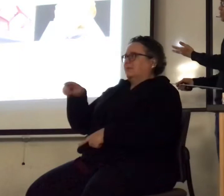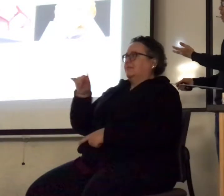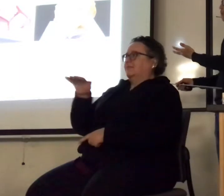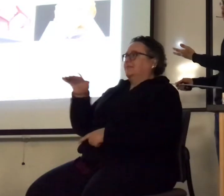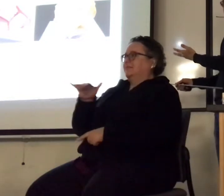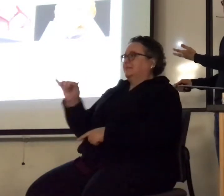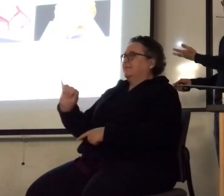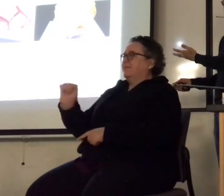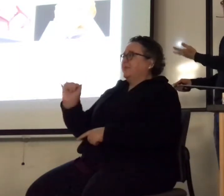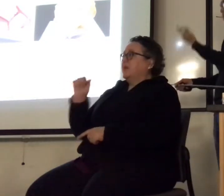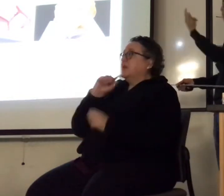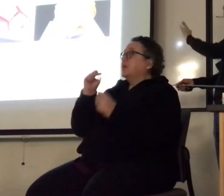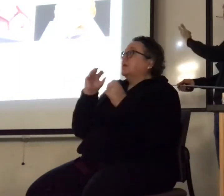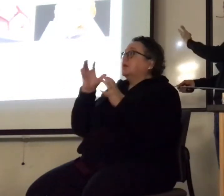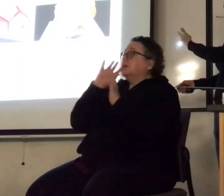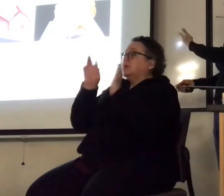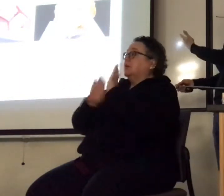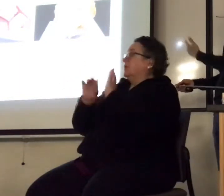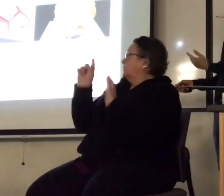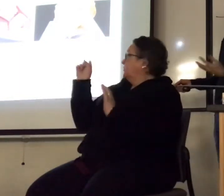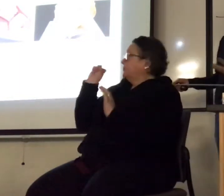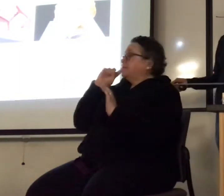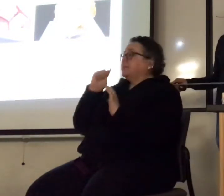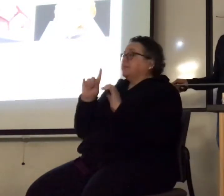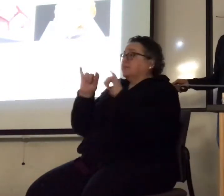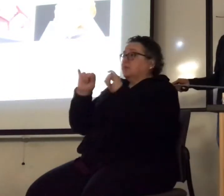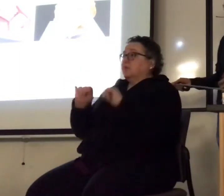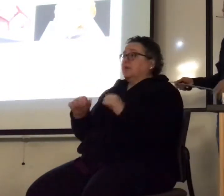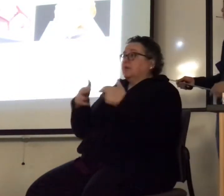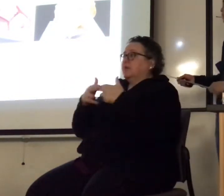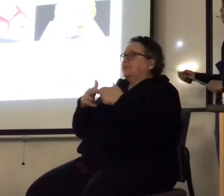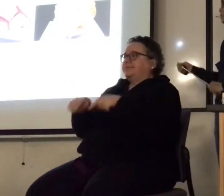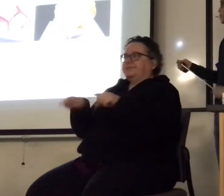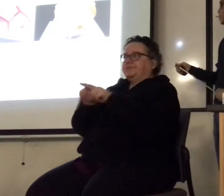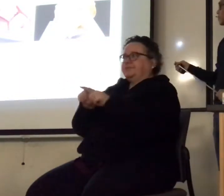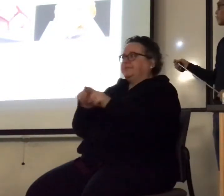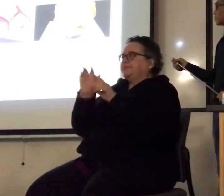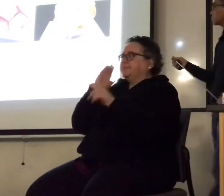pictures on the quiz slides are these same pictures from the lecture. Okay.